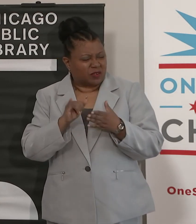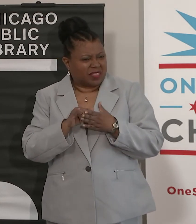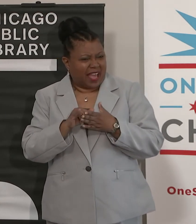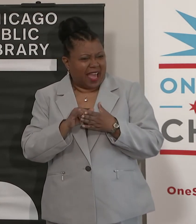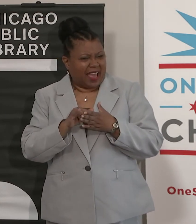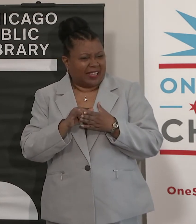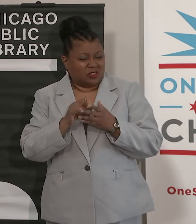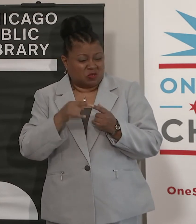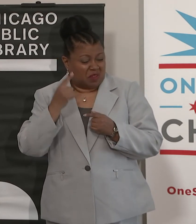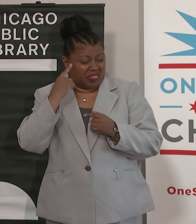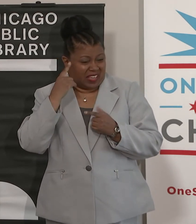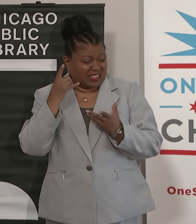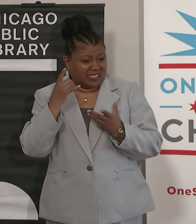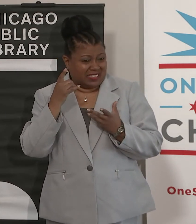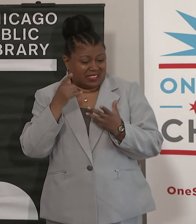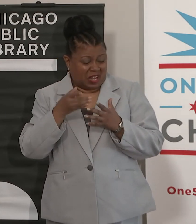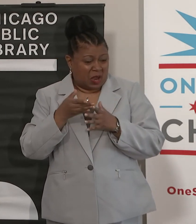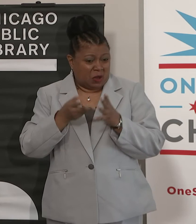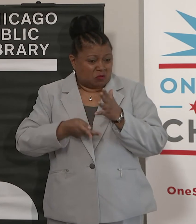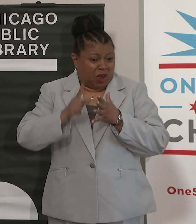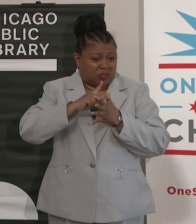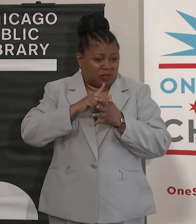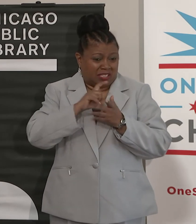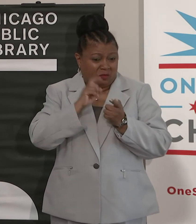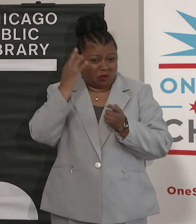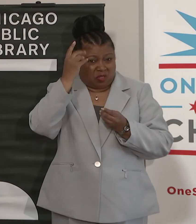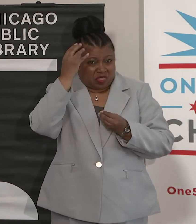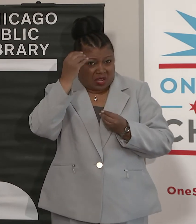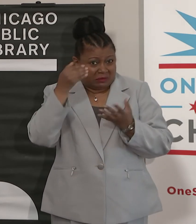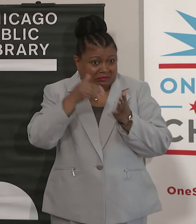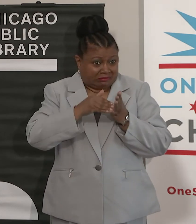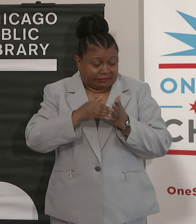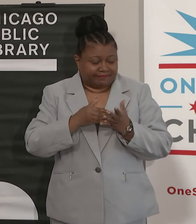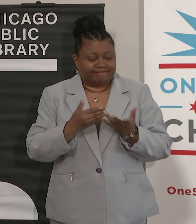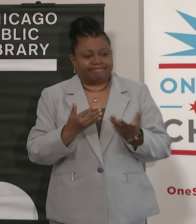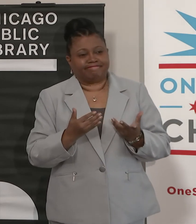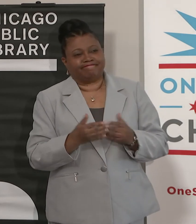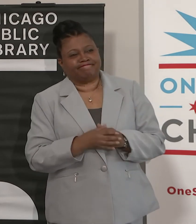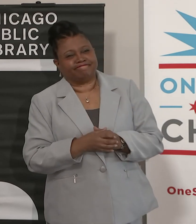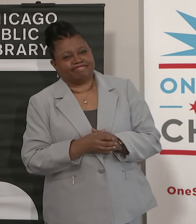and do you think priorities need to be rethought?